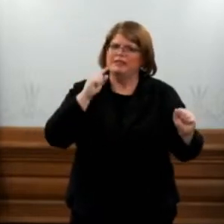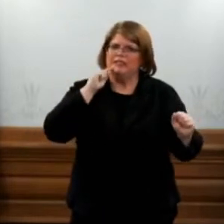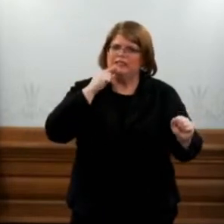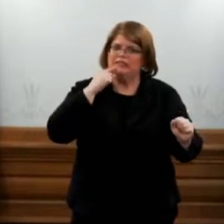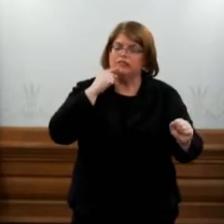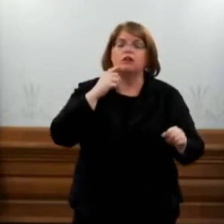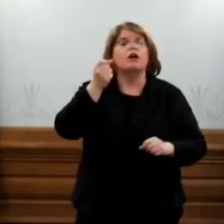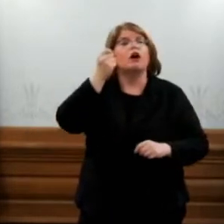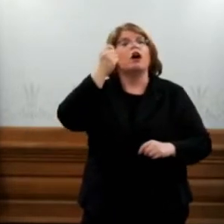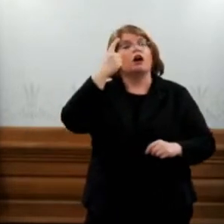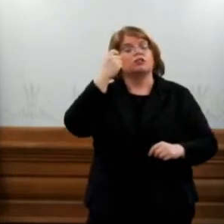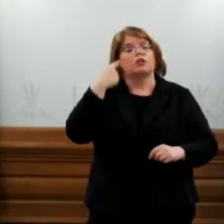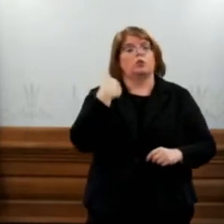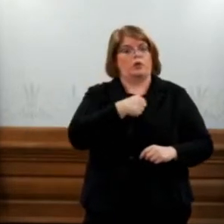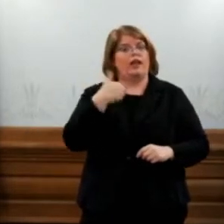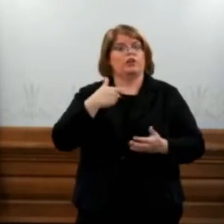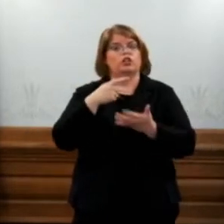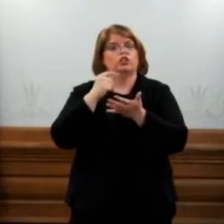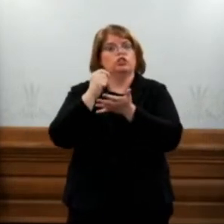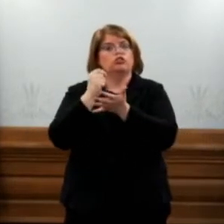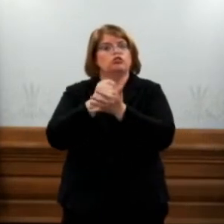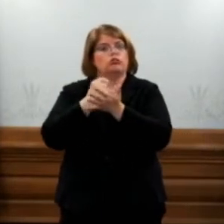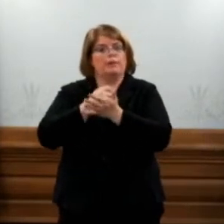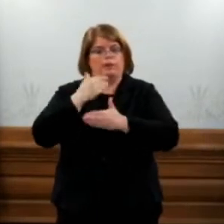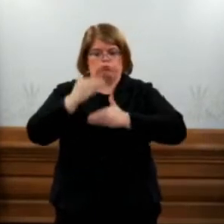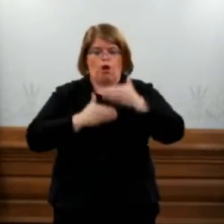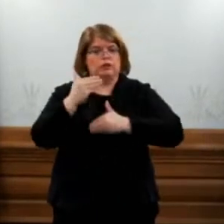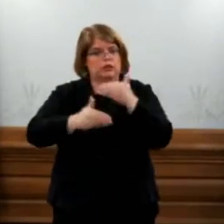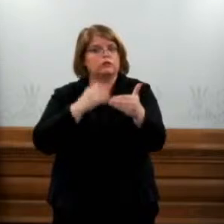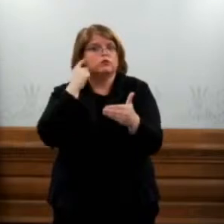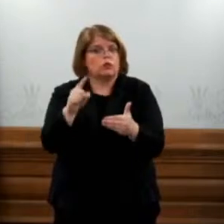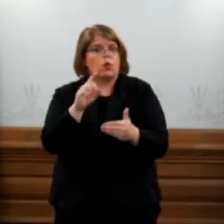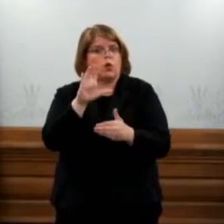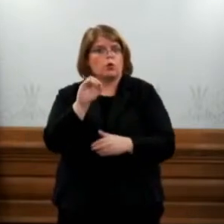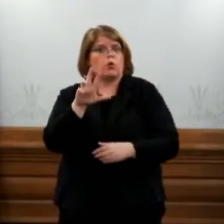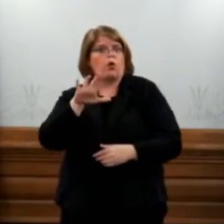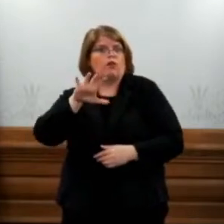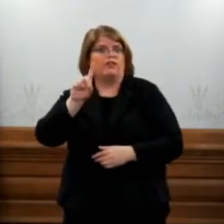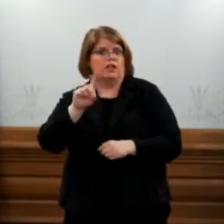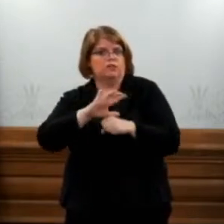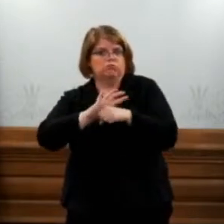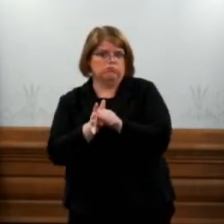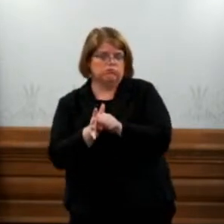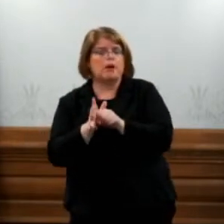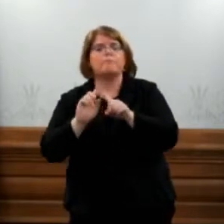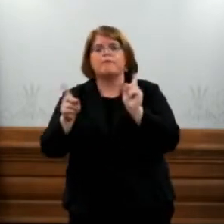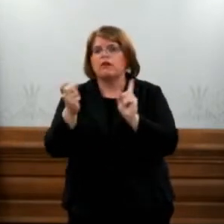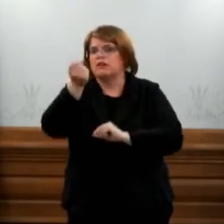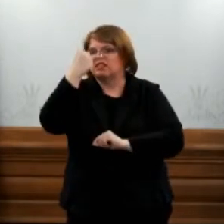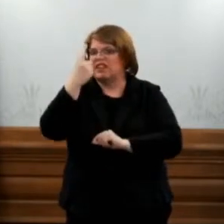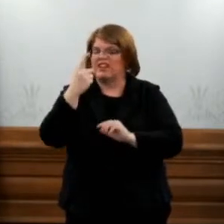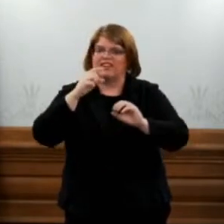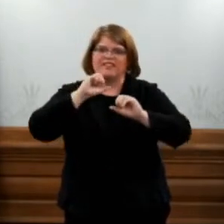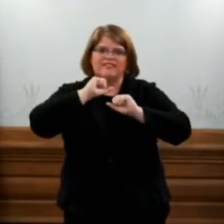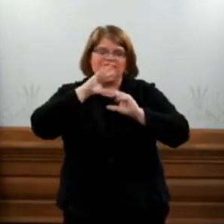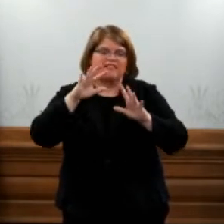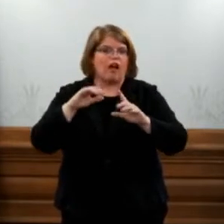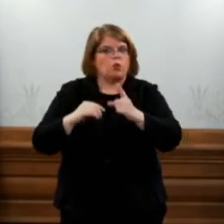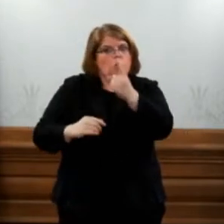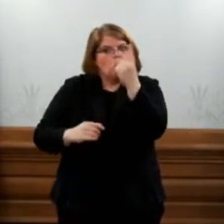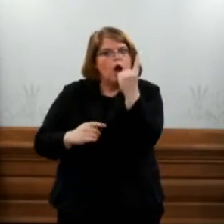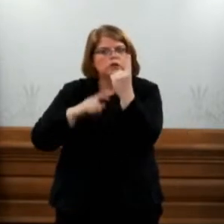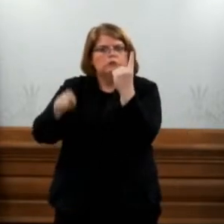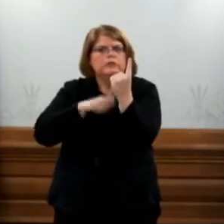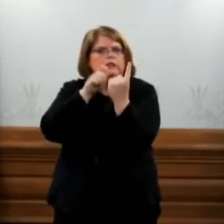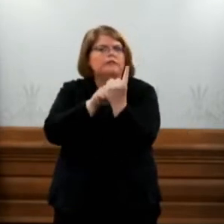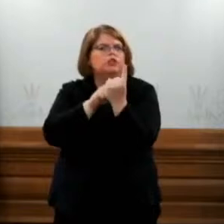treatment regimen for COVID, but none of it is a single magic